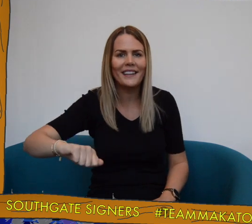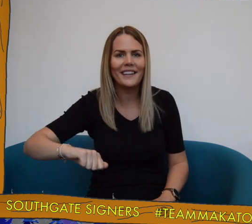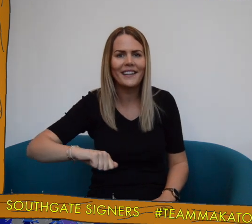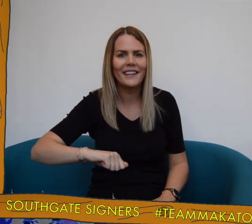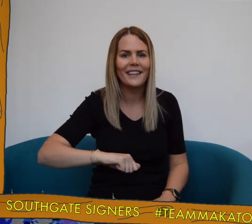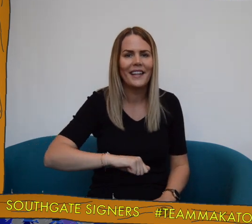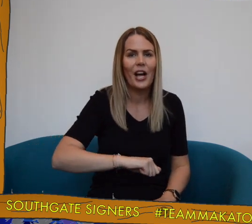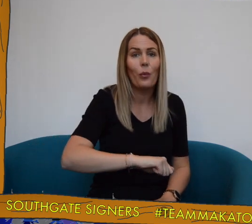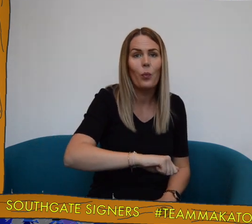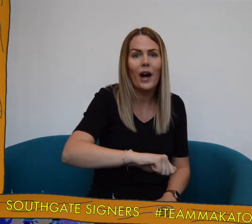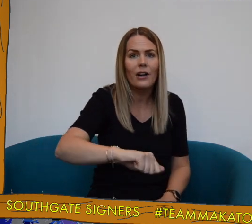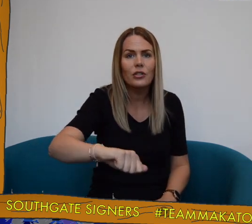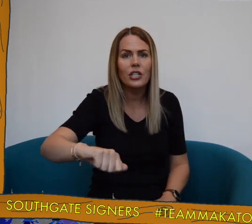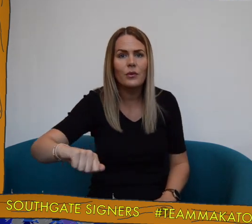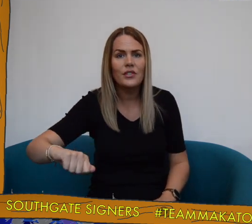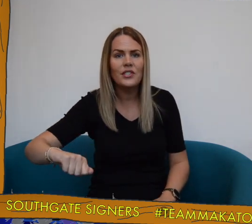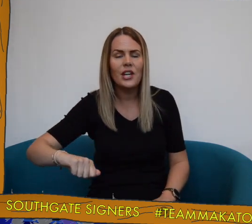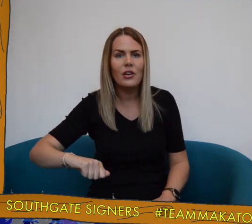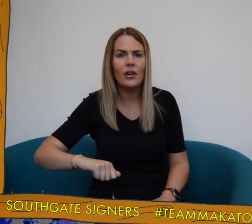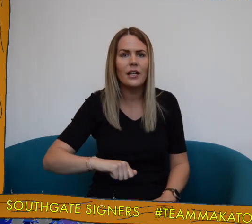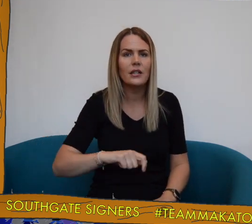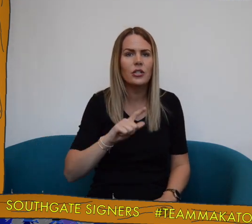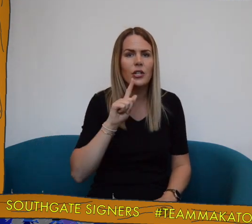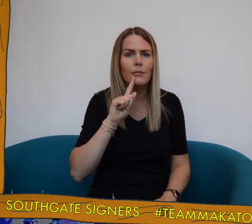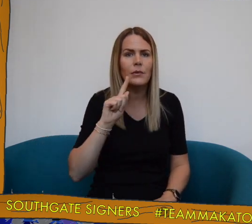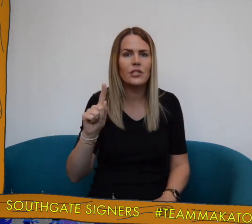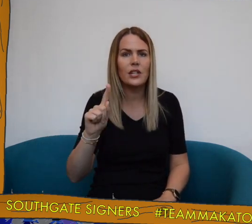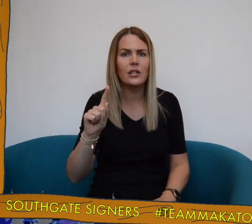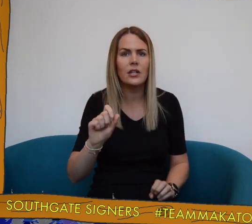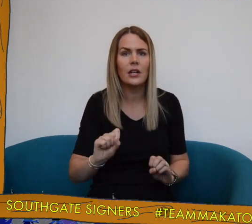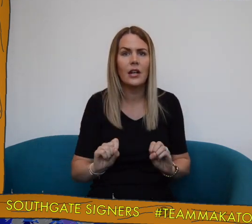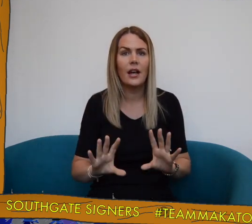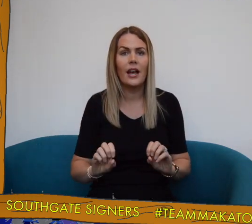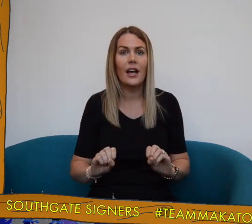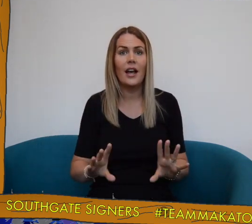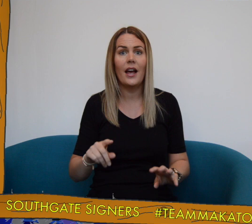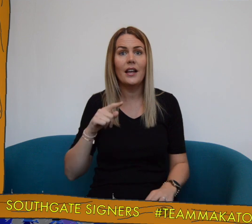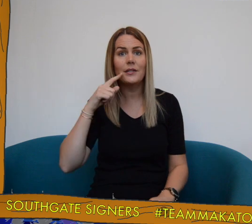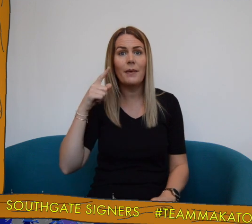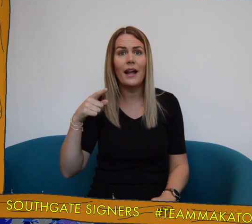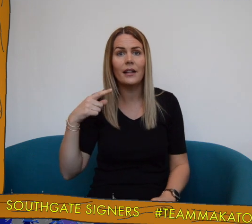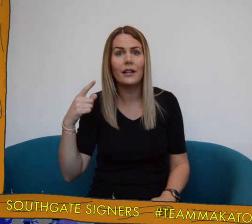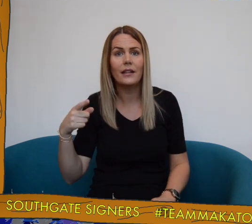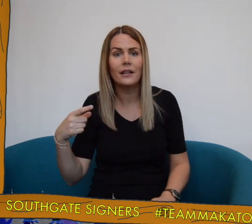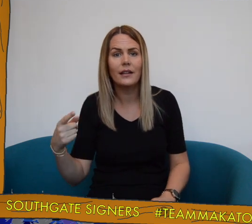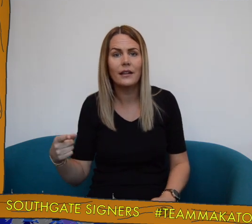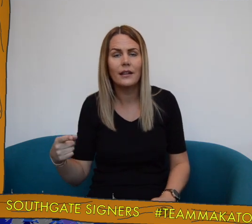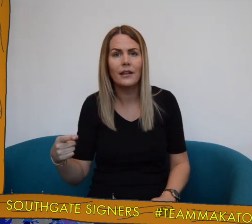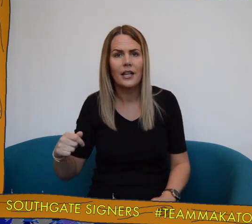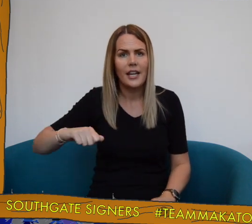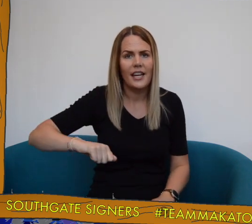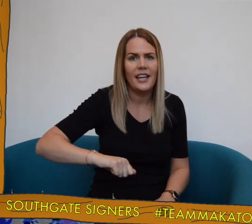them well. And while she was stirring, she muttered a spell.